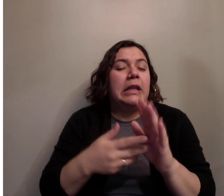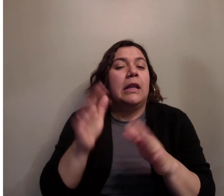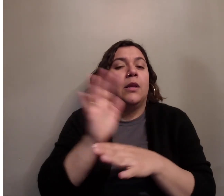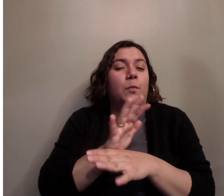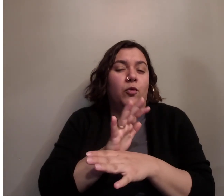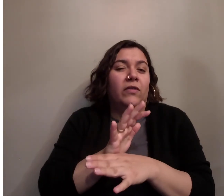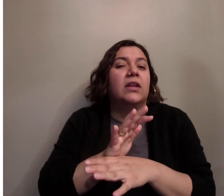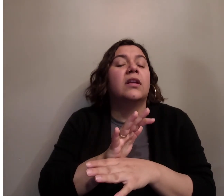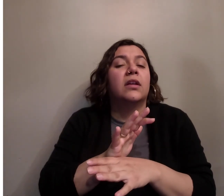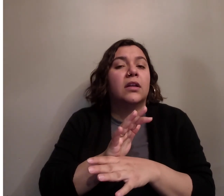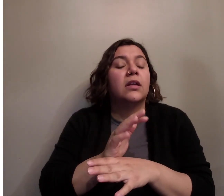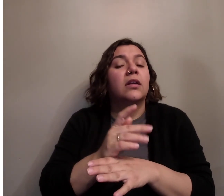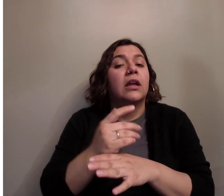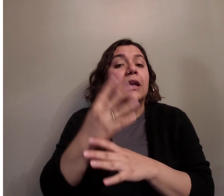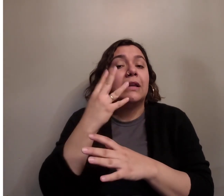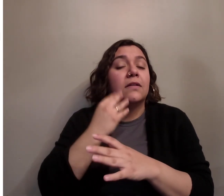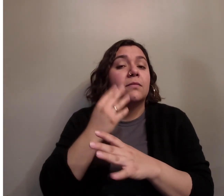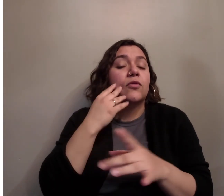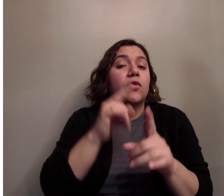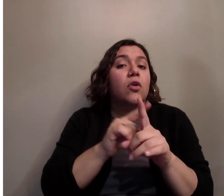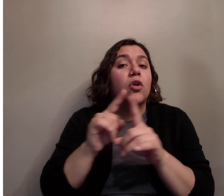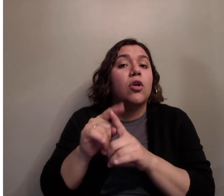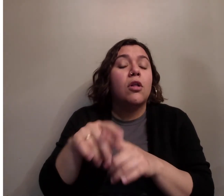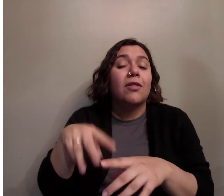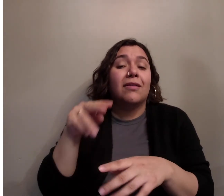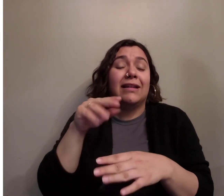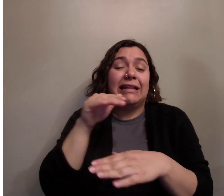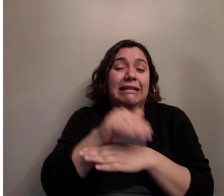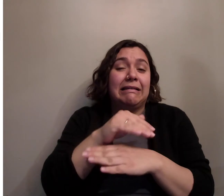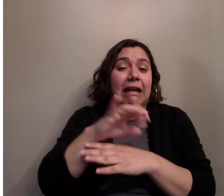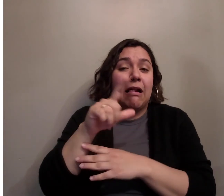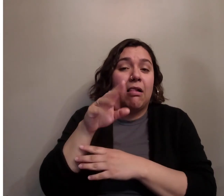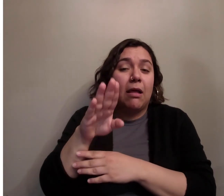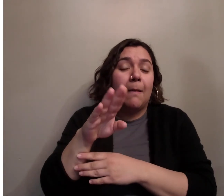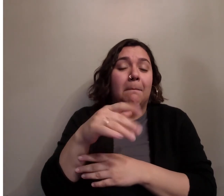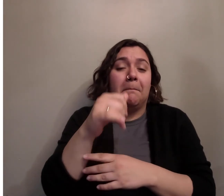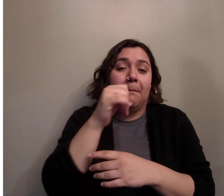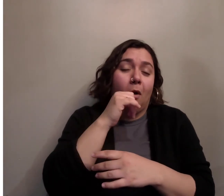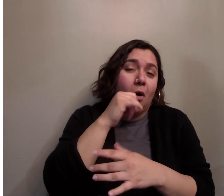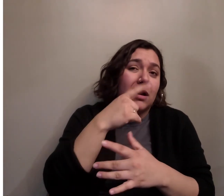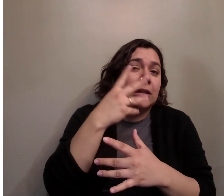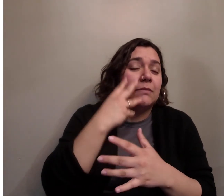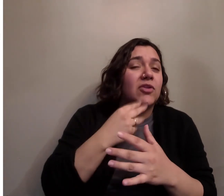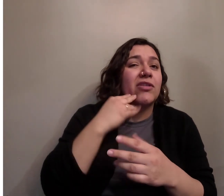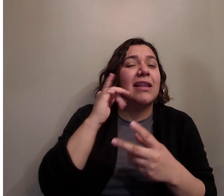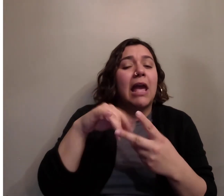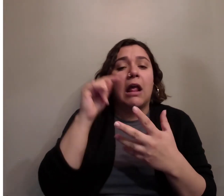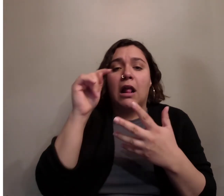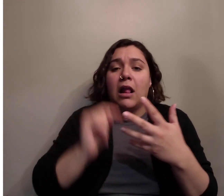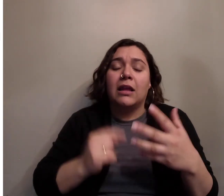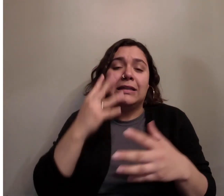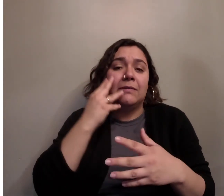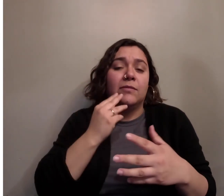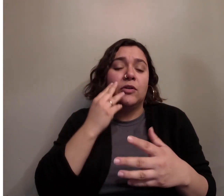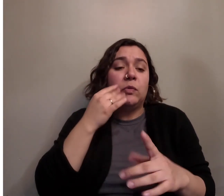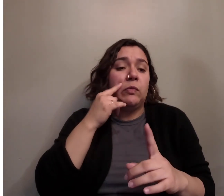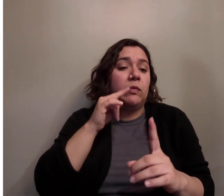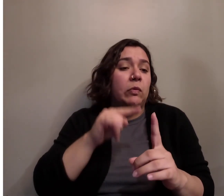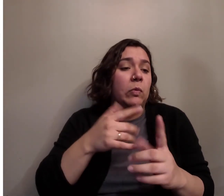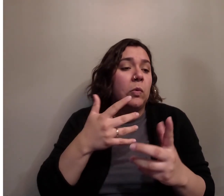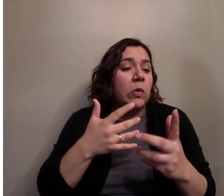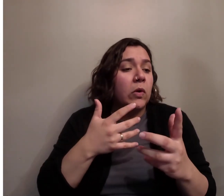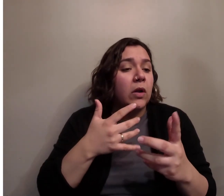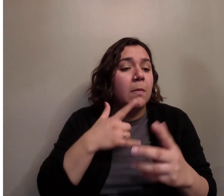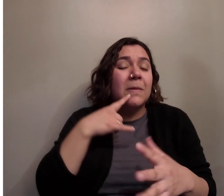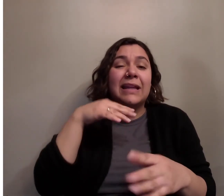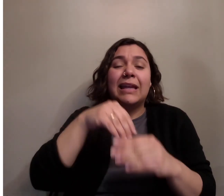the movie theater experience, the nightclub bar experience, the concert experience, the experience